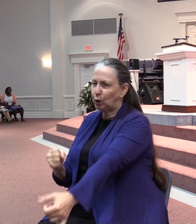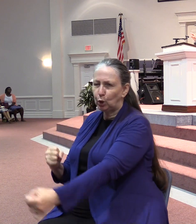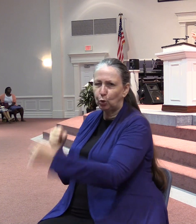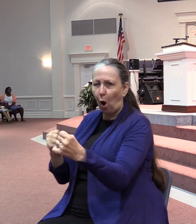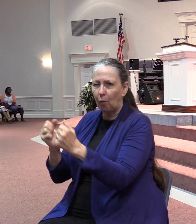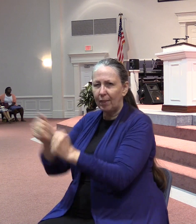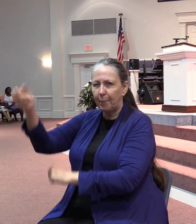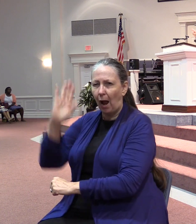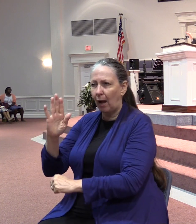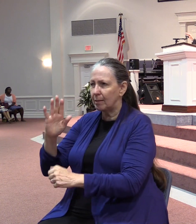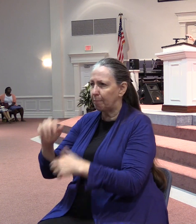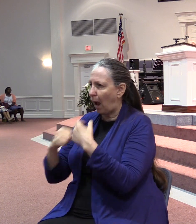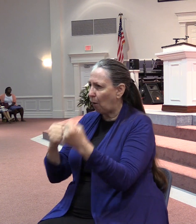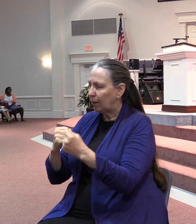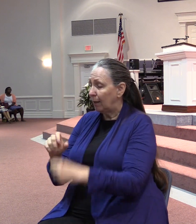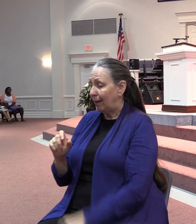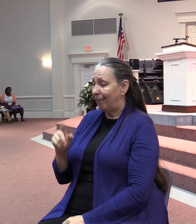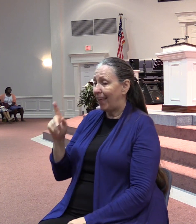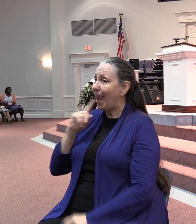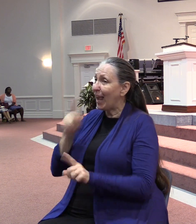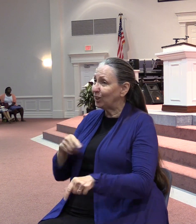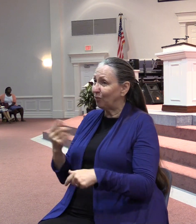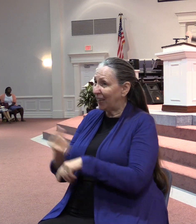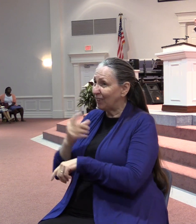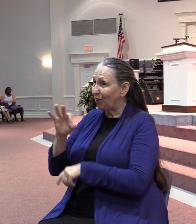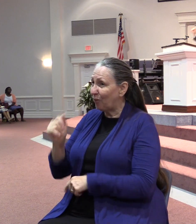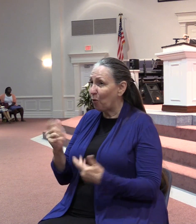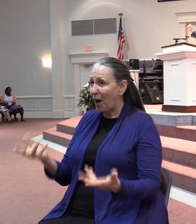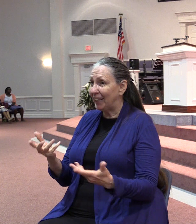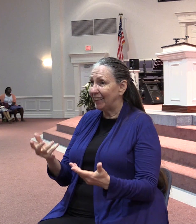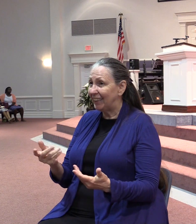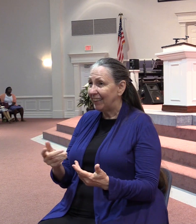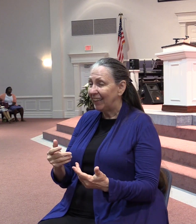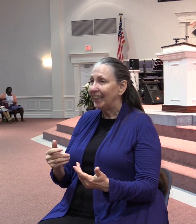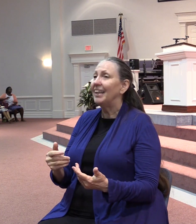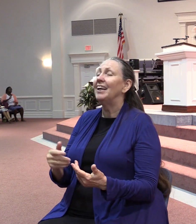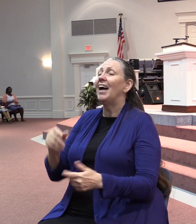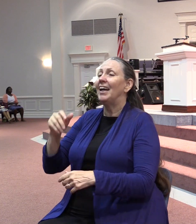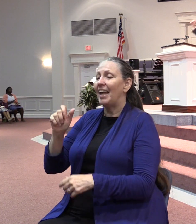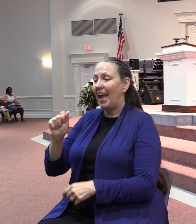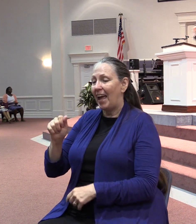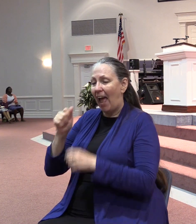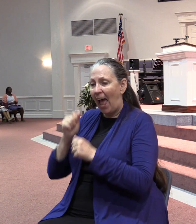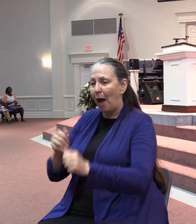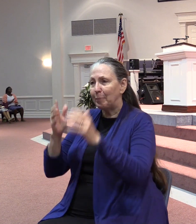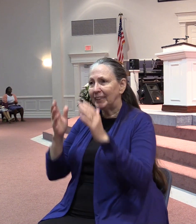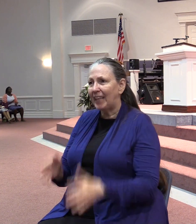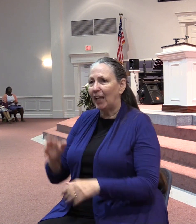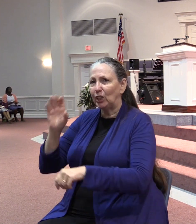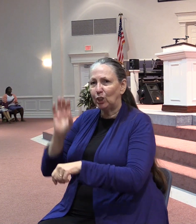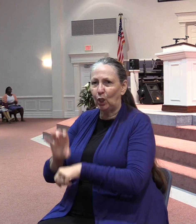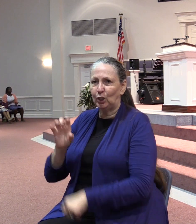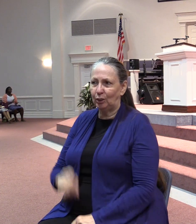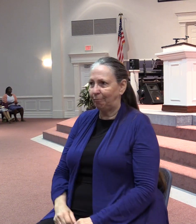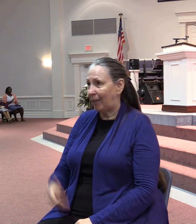the sin and the stronghold of Gainesville, Florida is an apostolic church. apostolic church. I